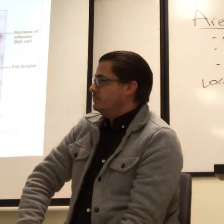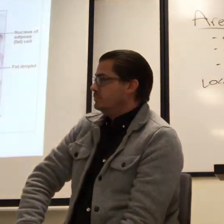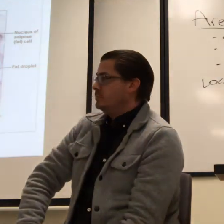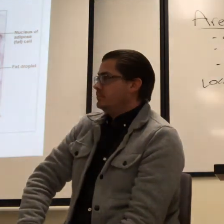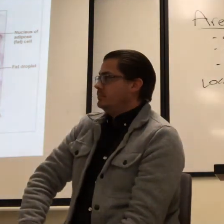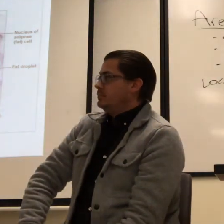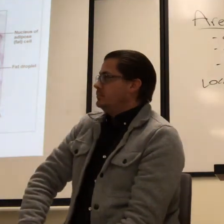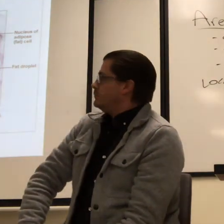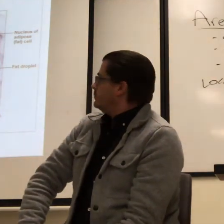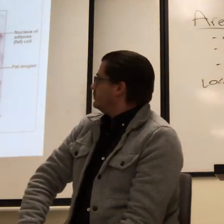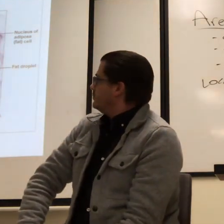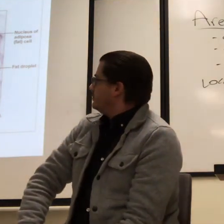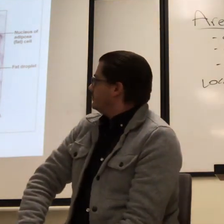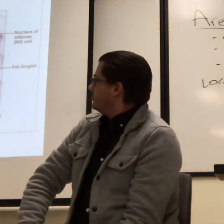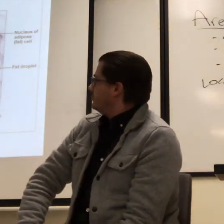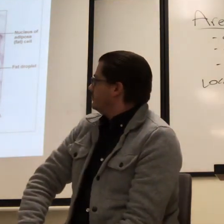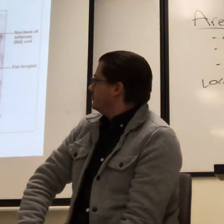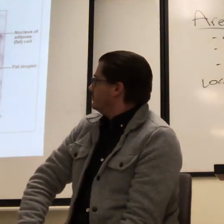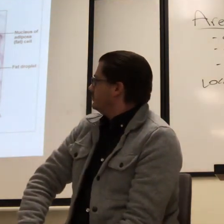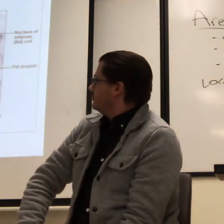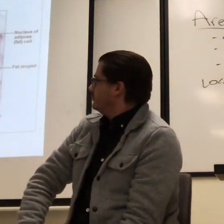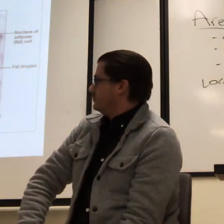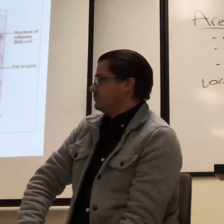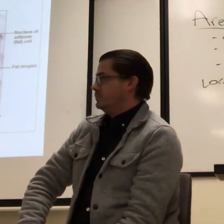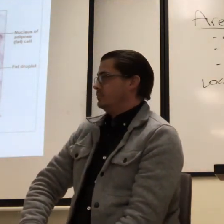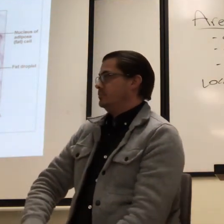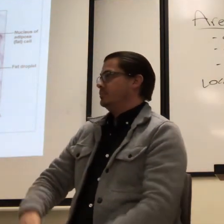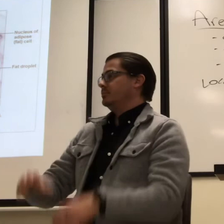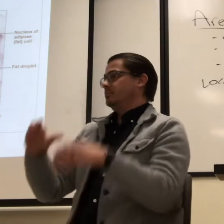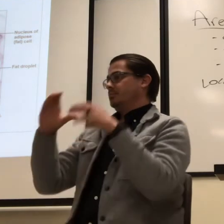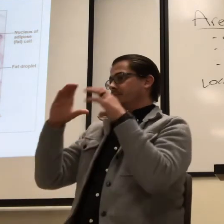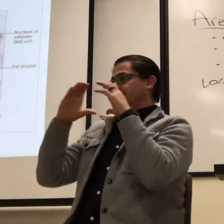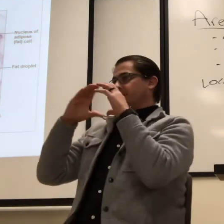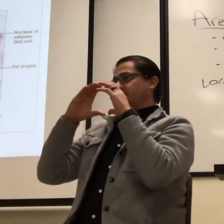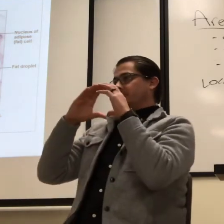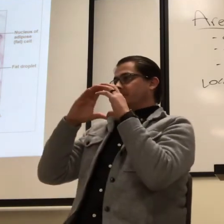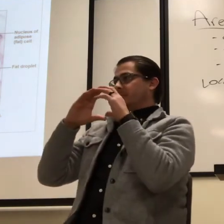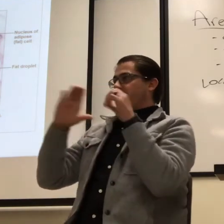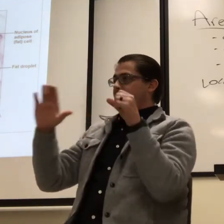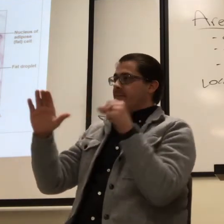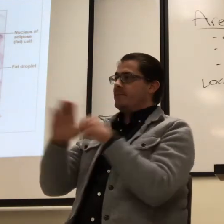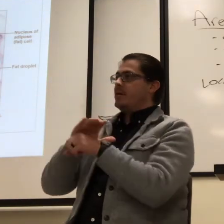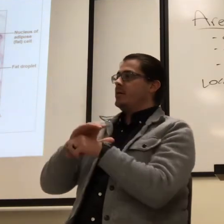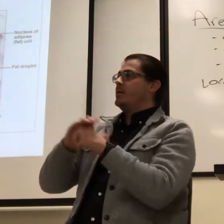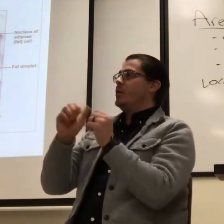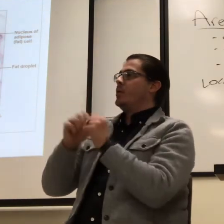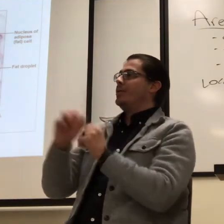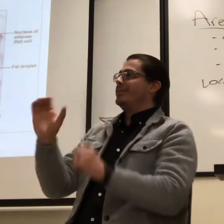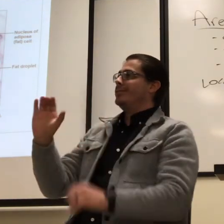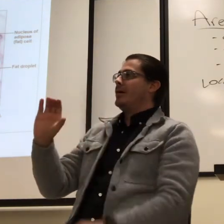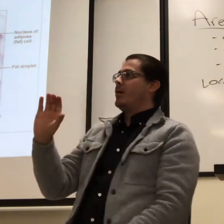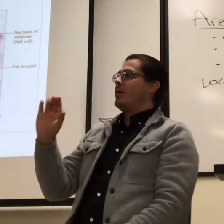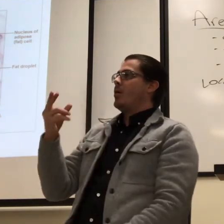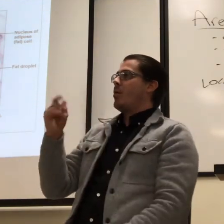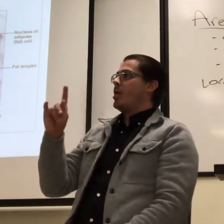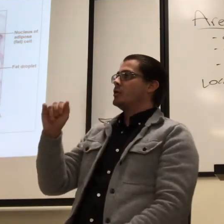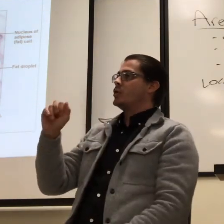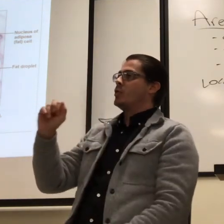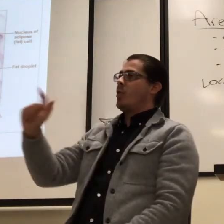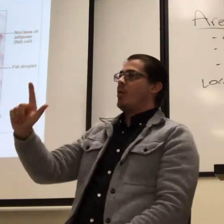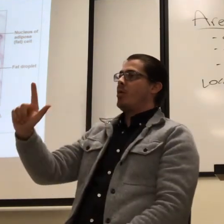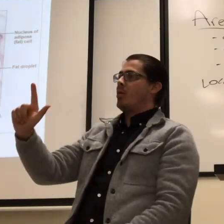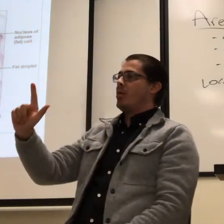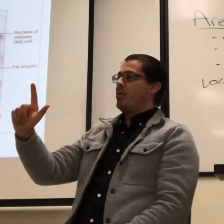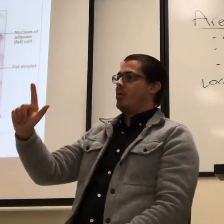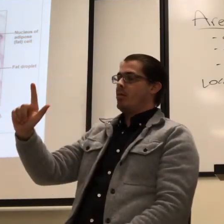Tiny bubbles, and well, the cell is filled with cholesterol, which does not take a stain, so they're difficult